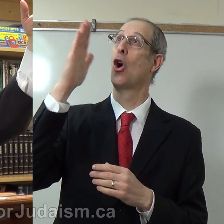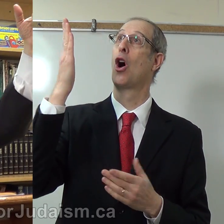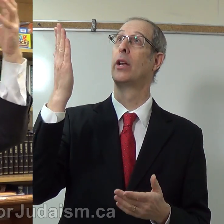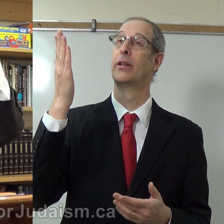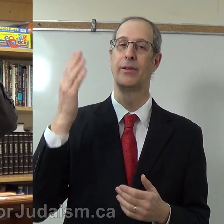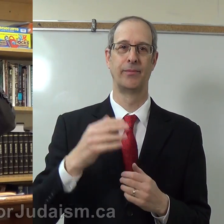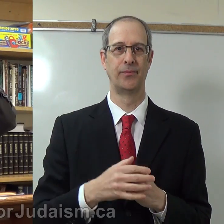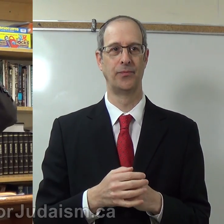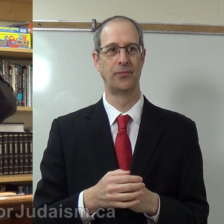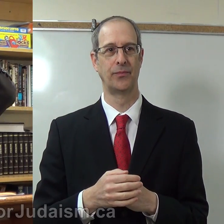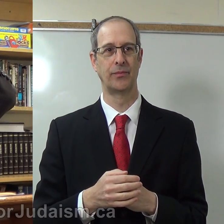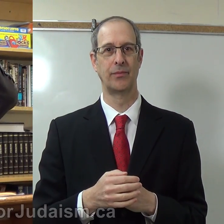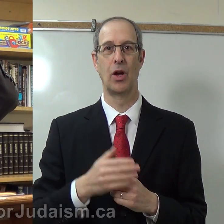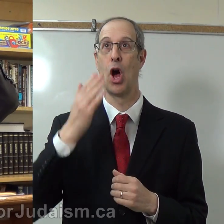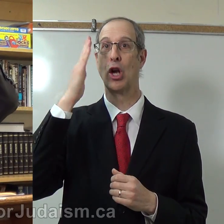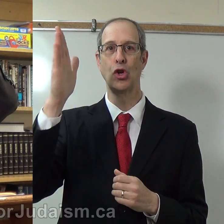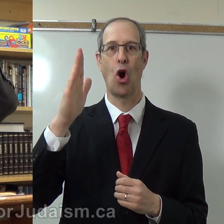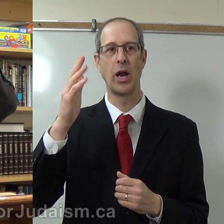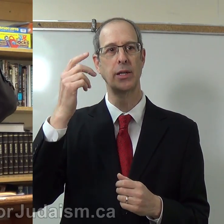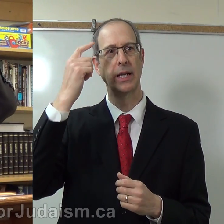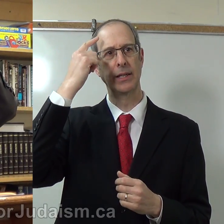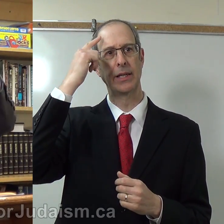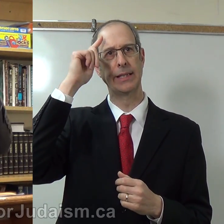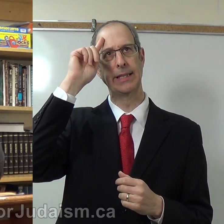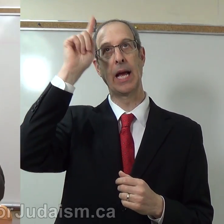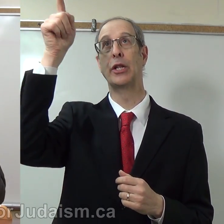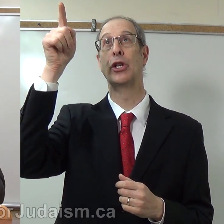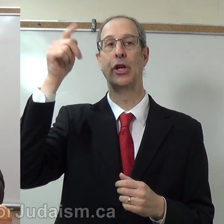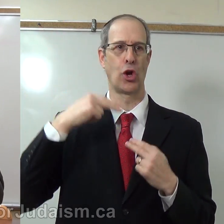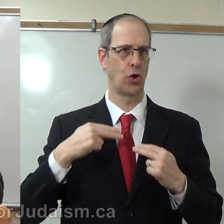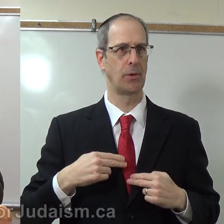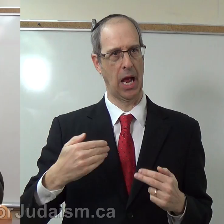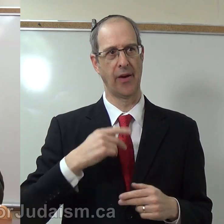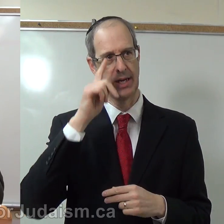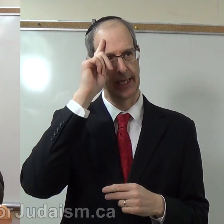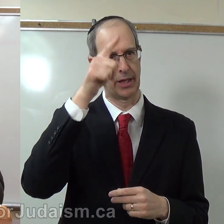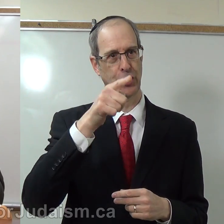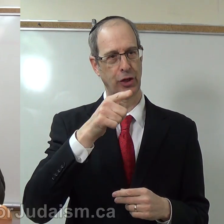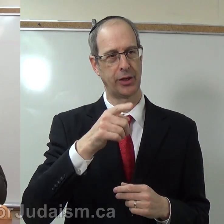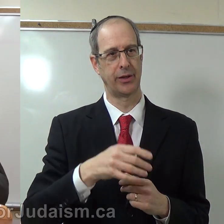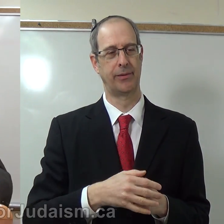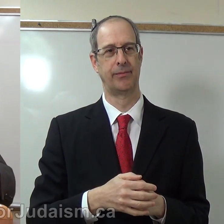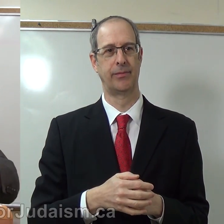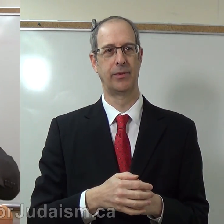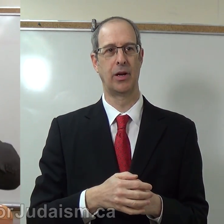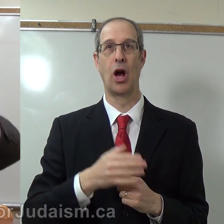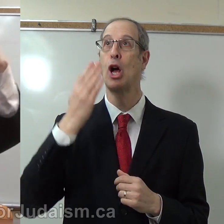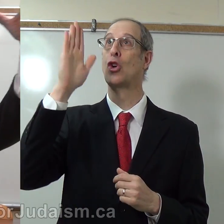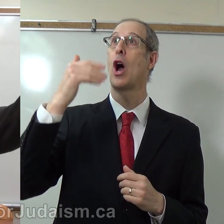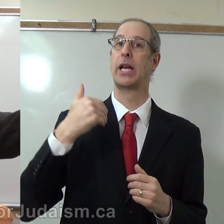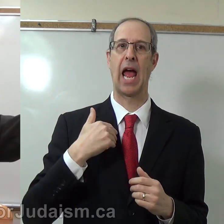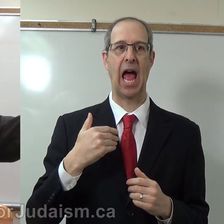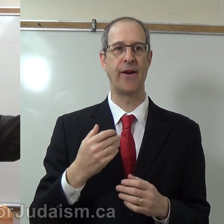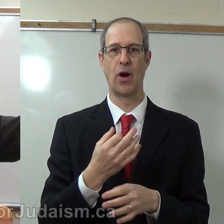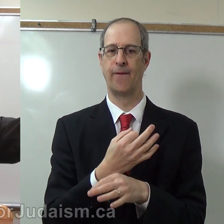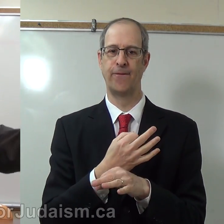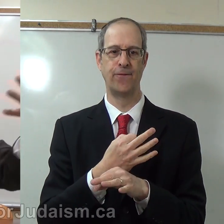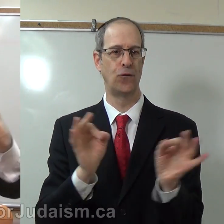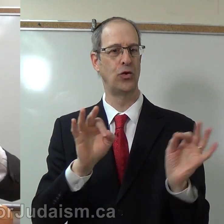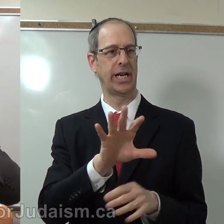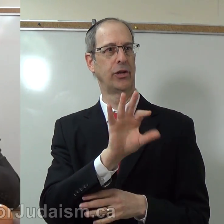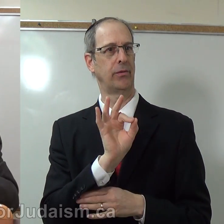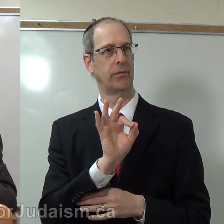God is intelligent human beings have intelligence God has free will